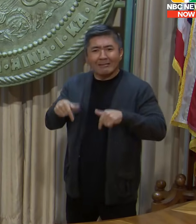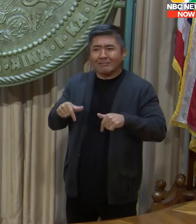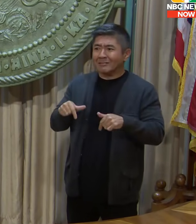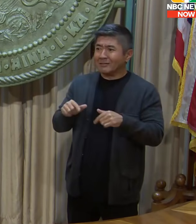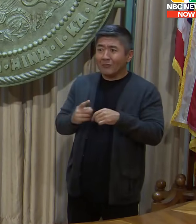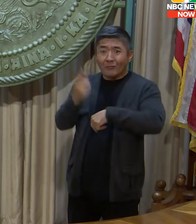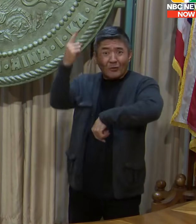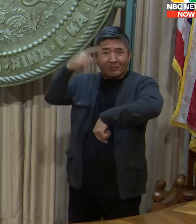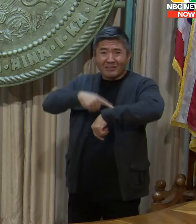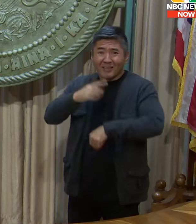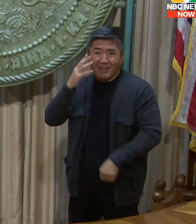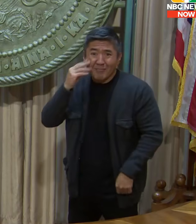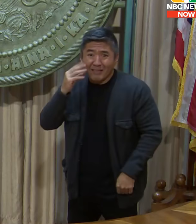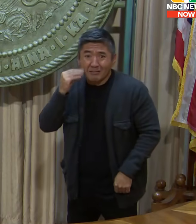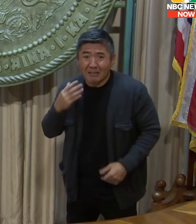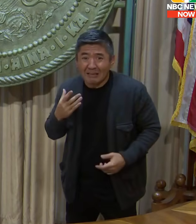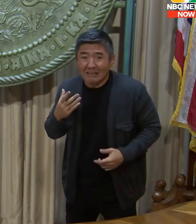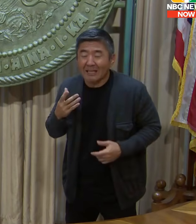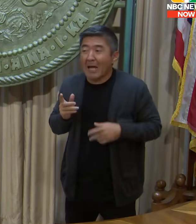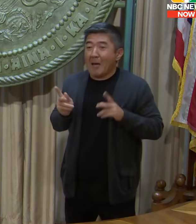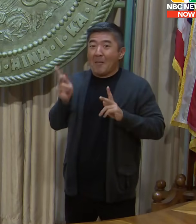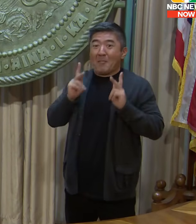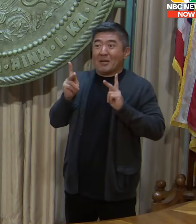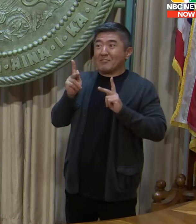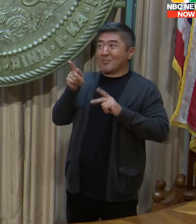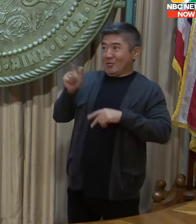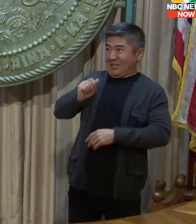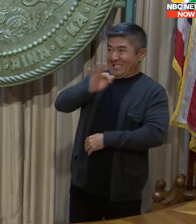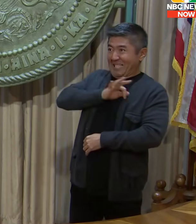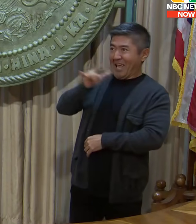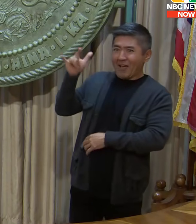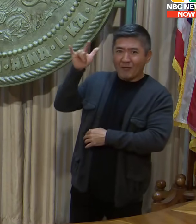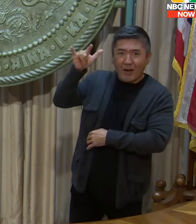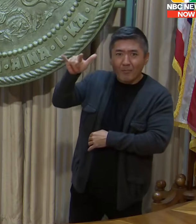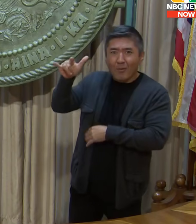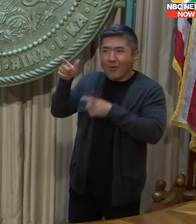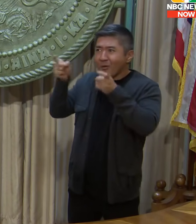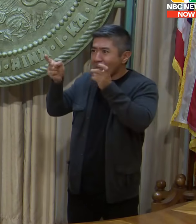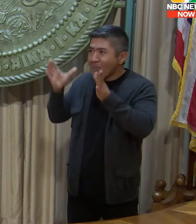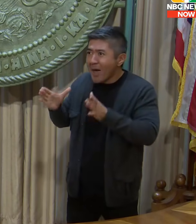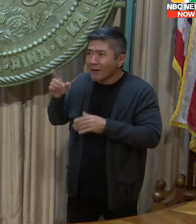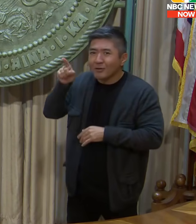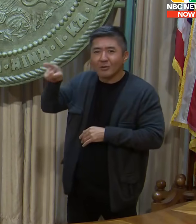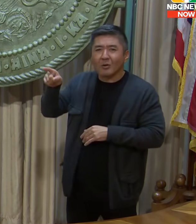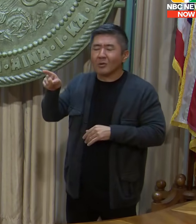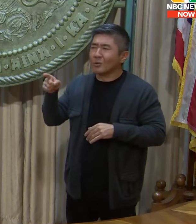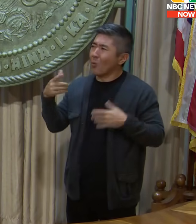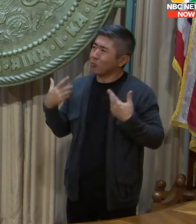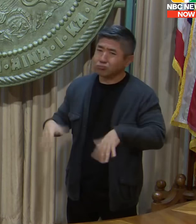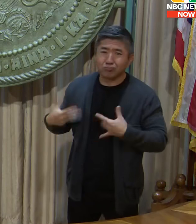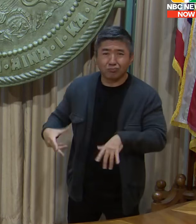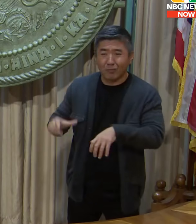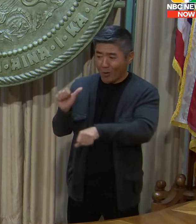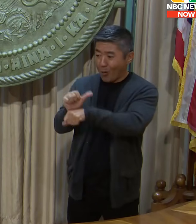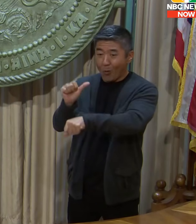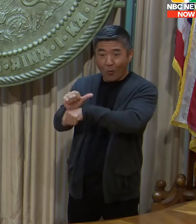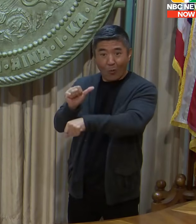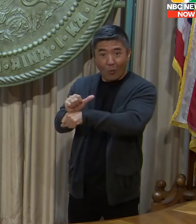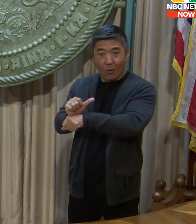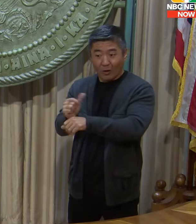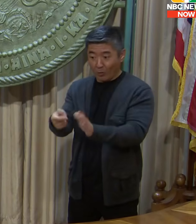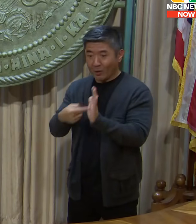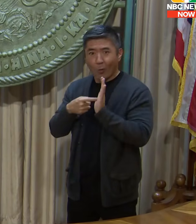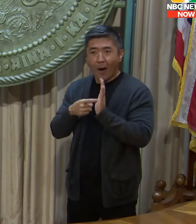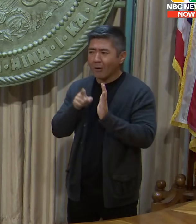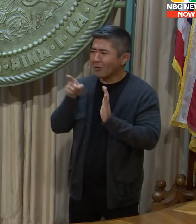and people in the airport managers and the airport staff are going well beyond their typical role in making sure